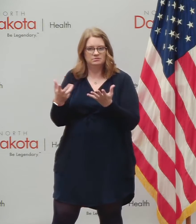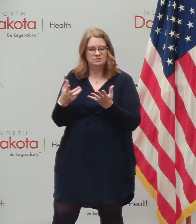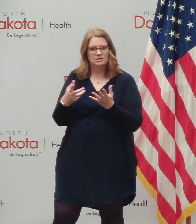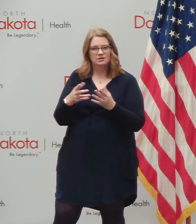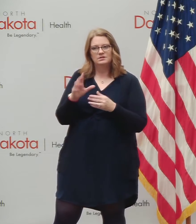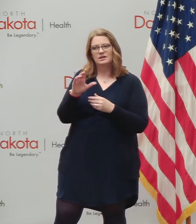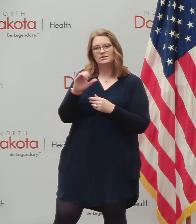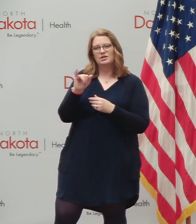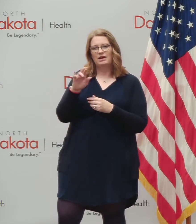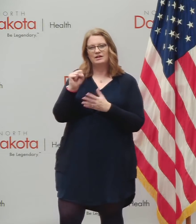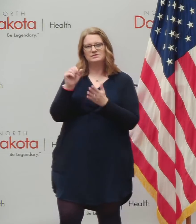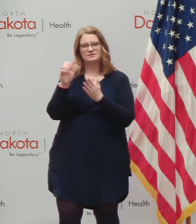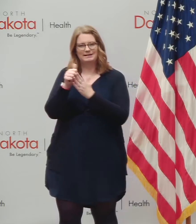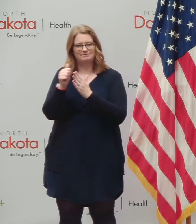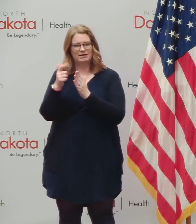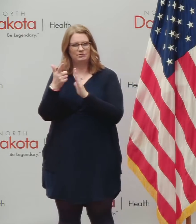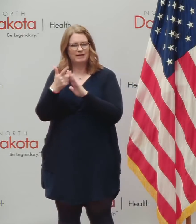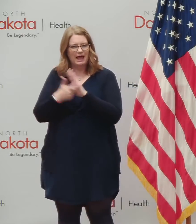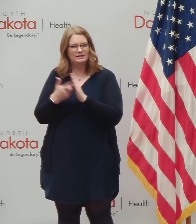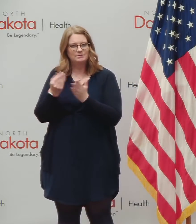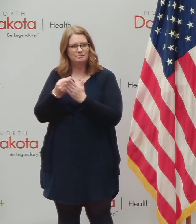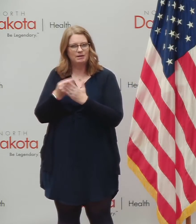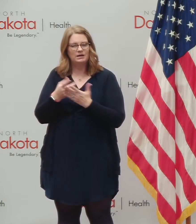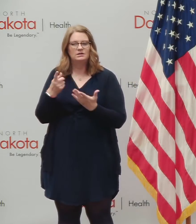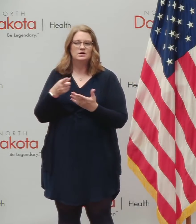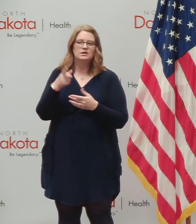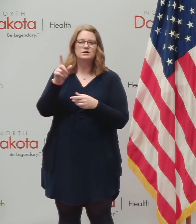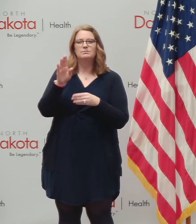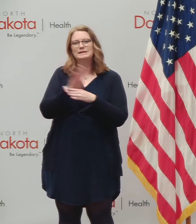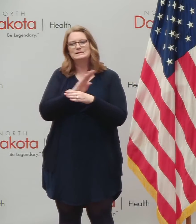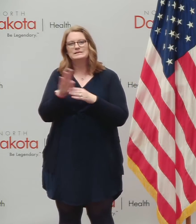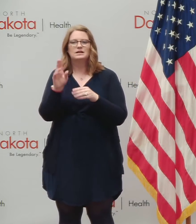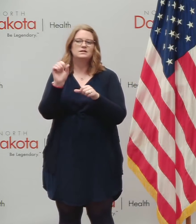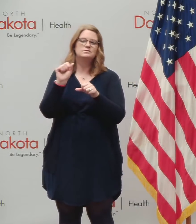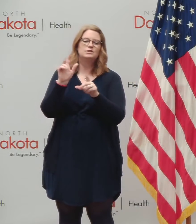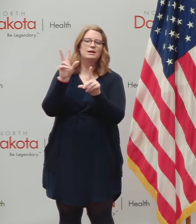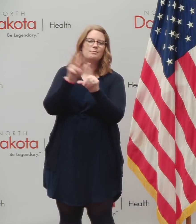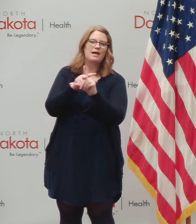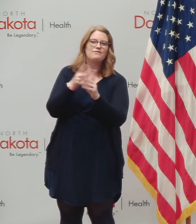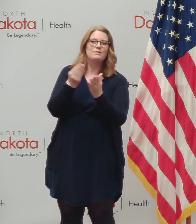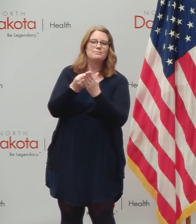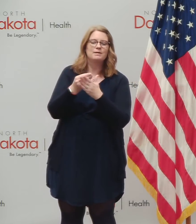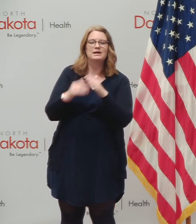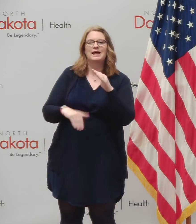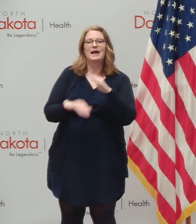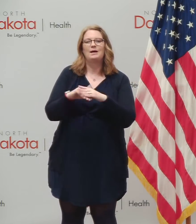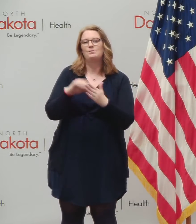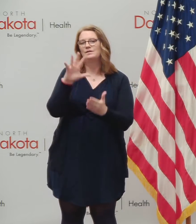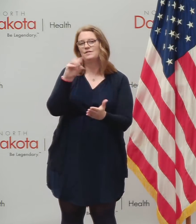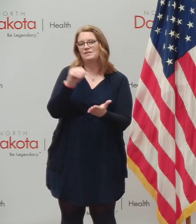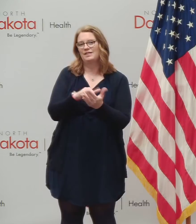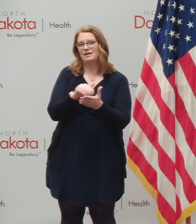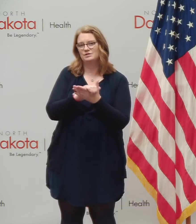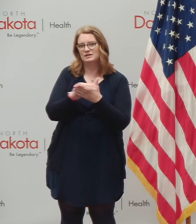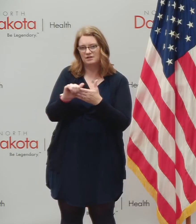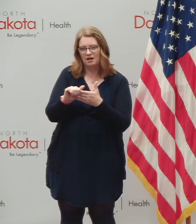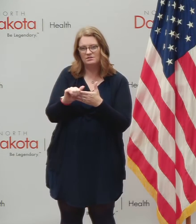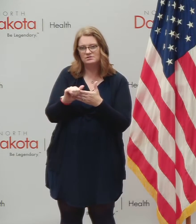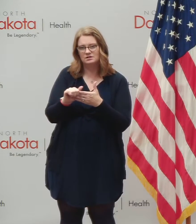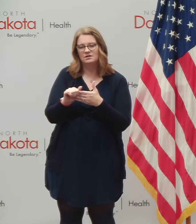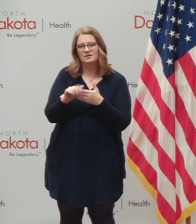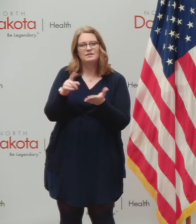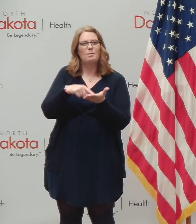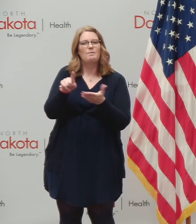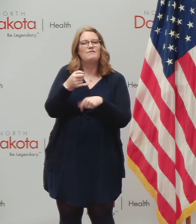North Dakota, and North Dakota business owners can work with your local lender to apply for funding up to $50,000 that covers the accrued